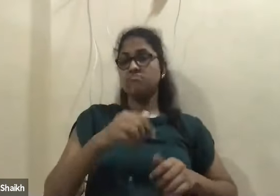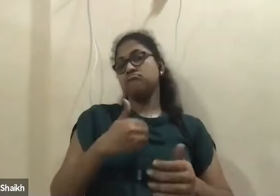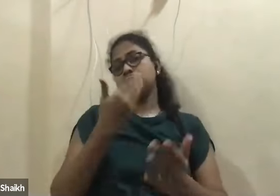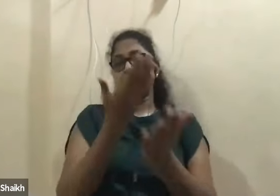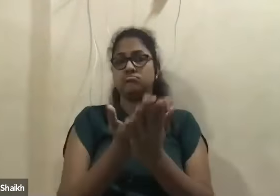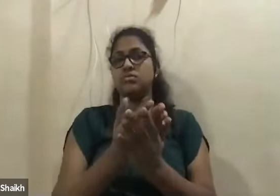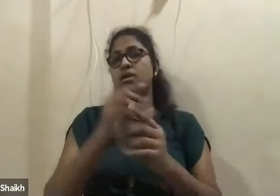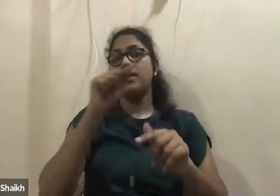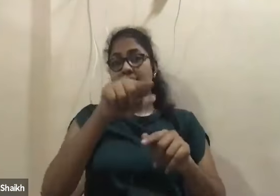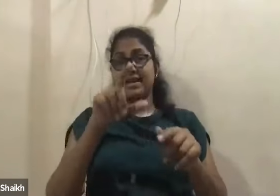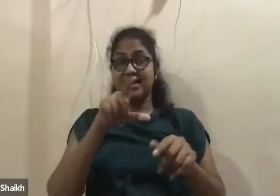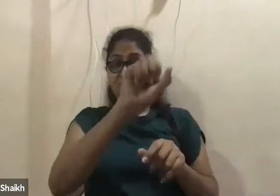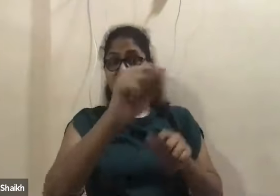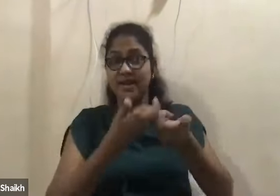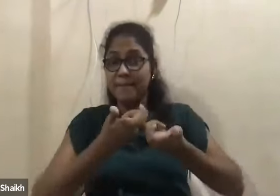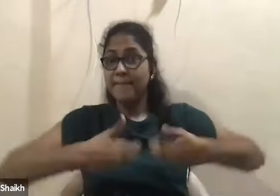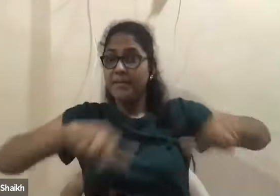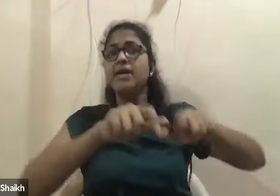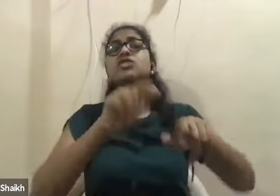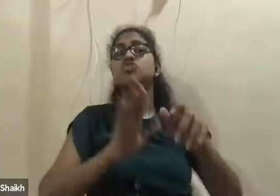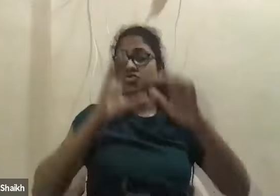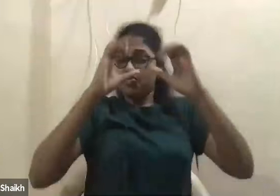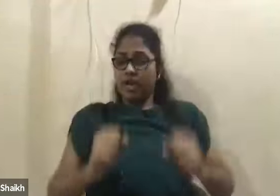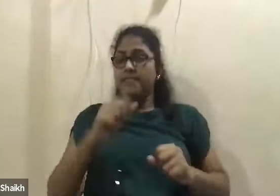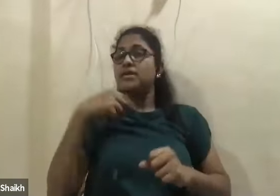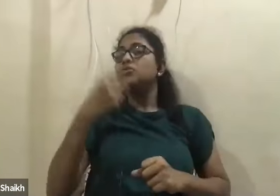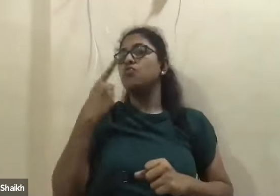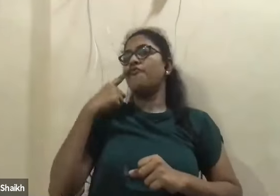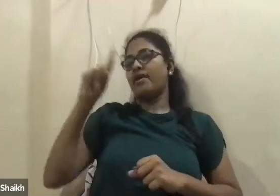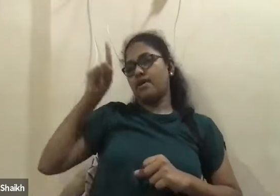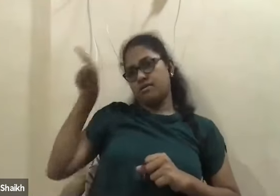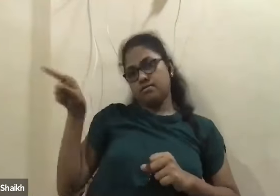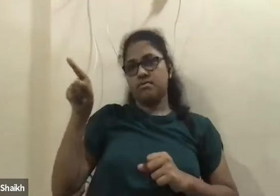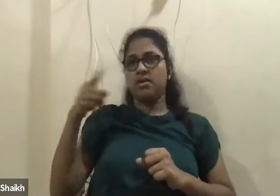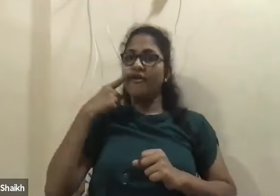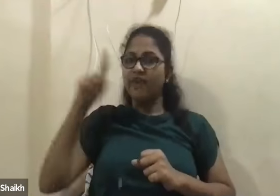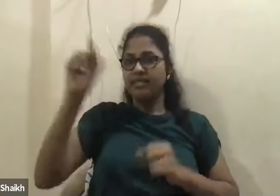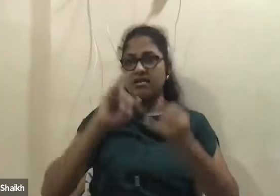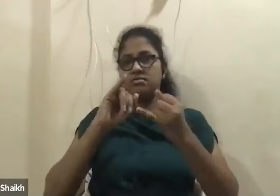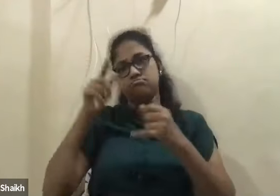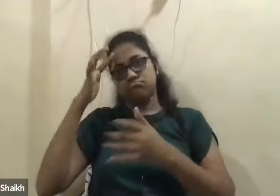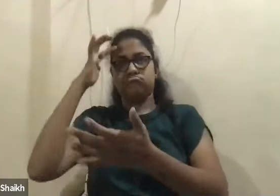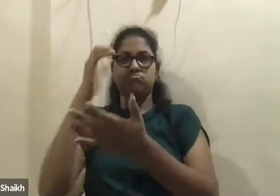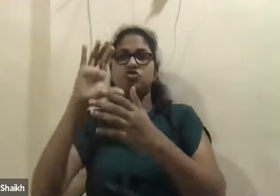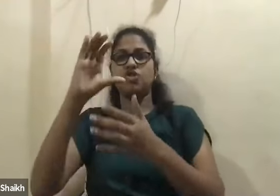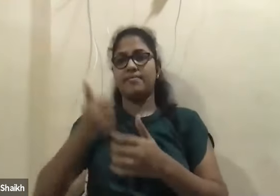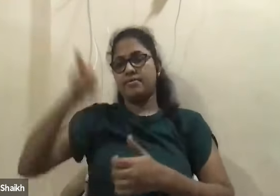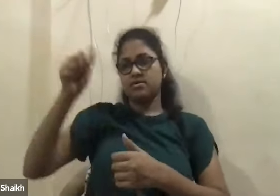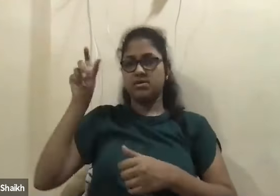in my case is us, which is my husband, which is a settler. So he has the casting vote.